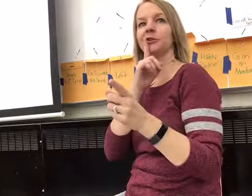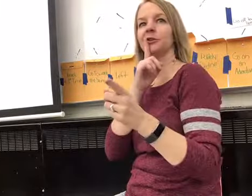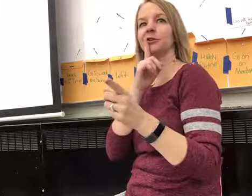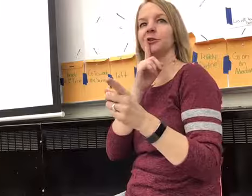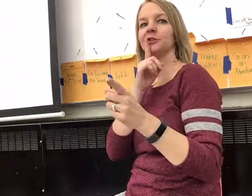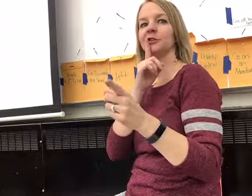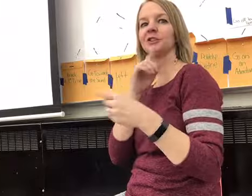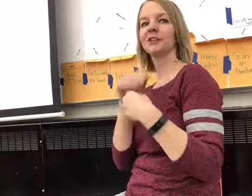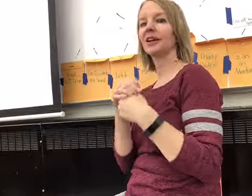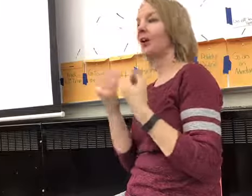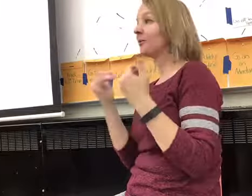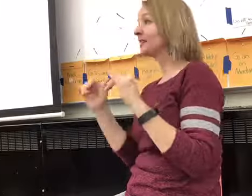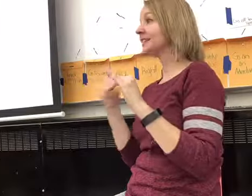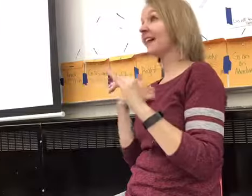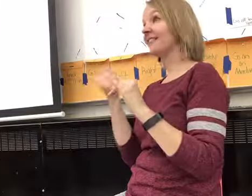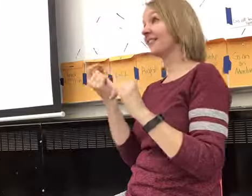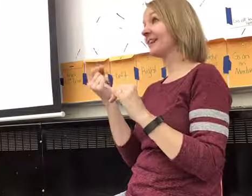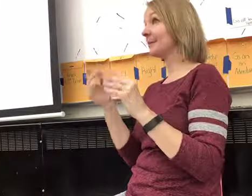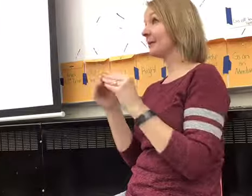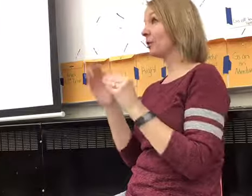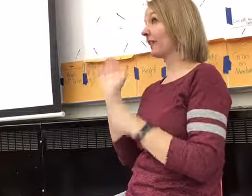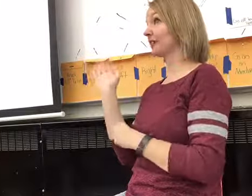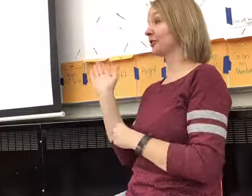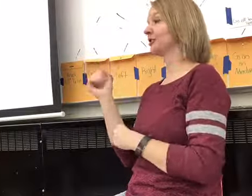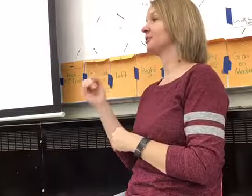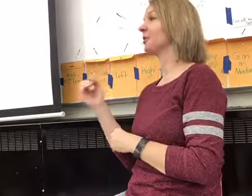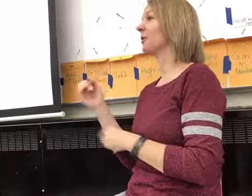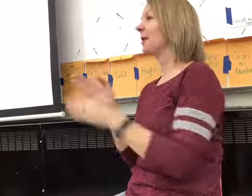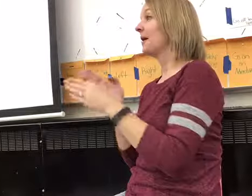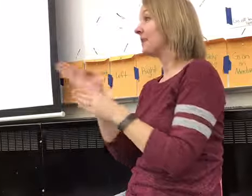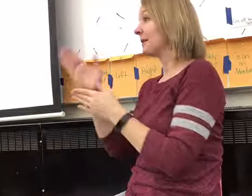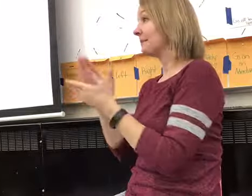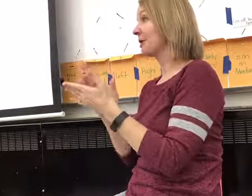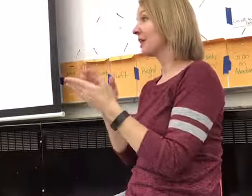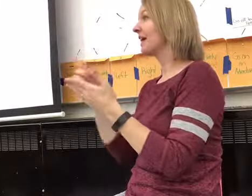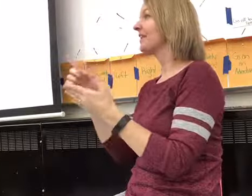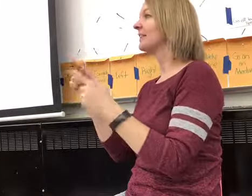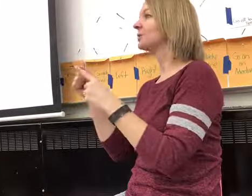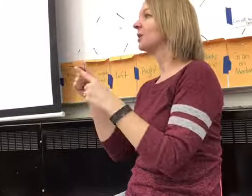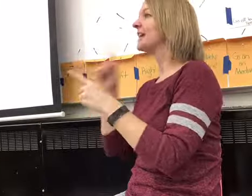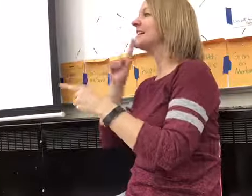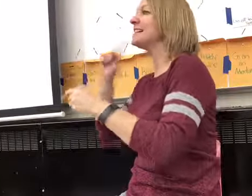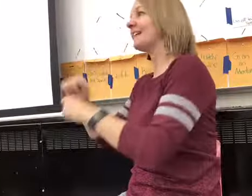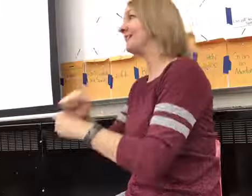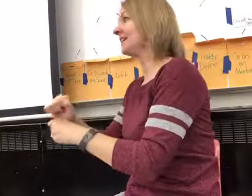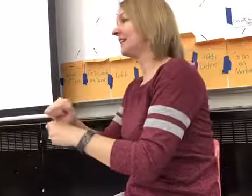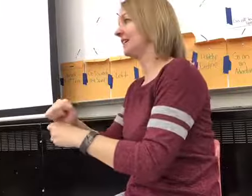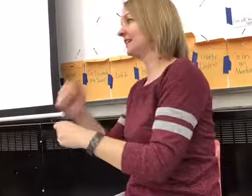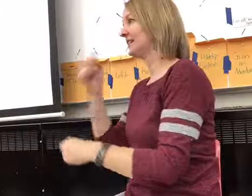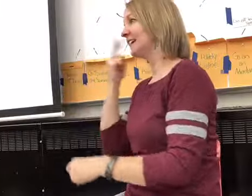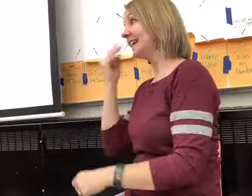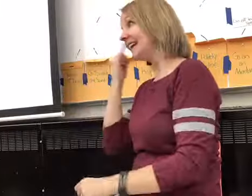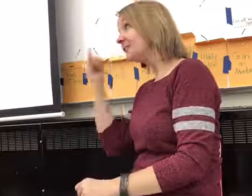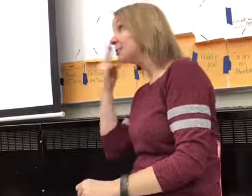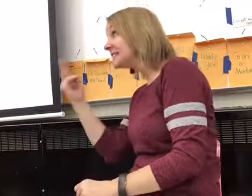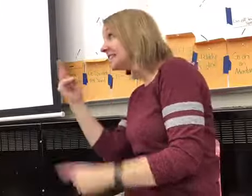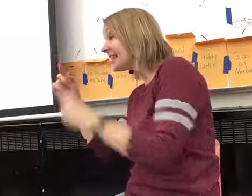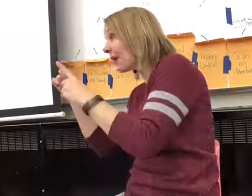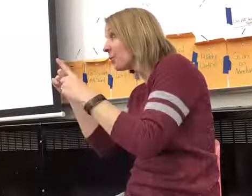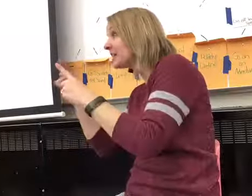hey, we still have a little bit to go. So the main thing right here is this word definitely. If you ever see definitely, which some of you did in your LEQ, where you